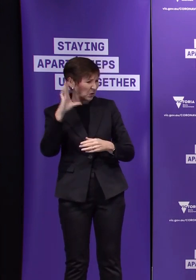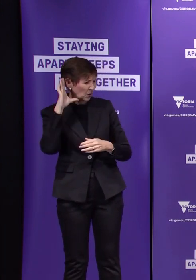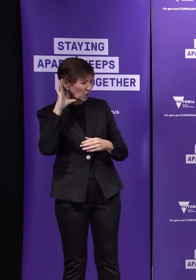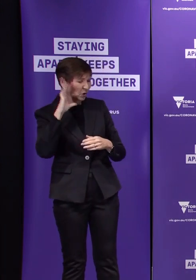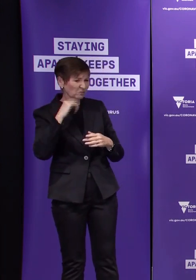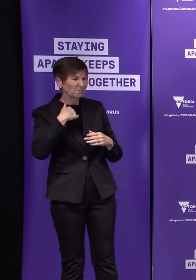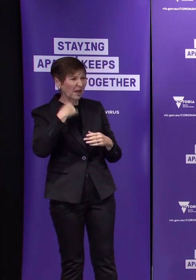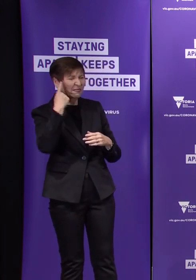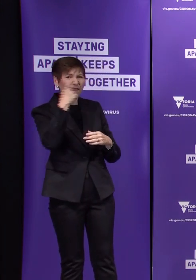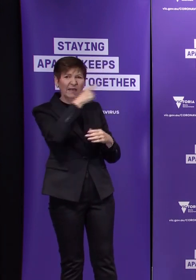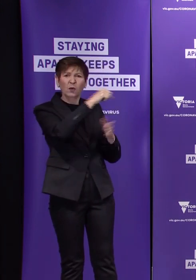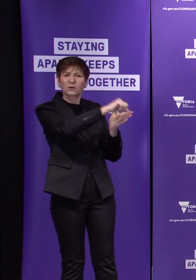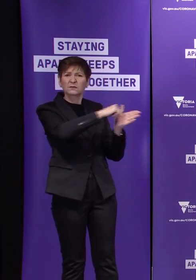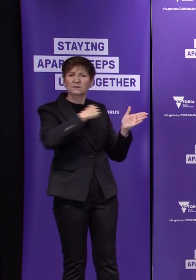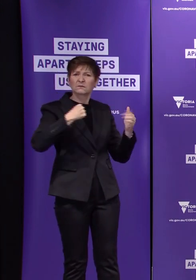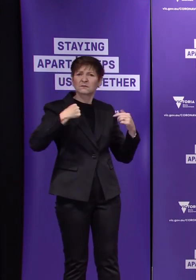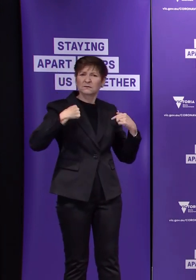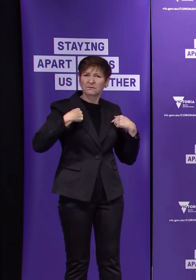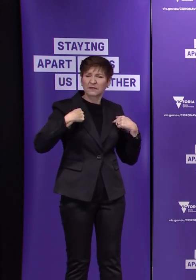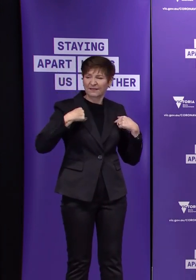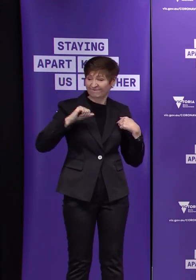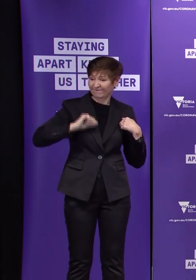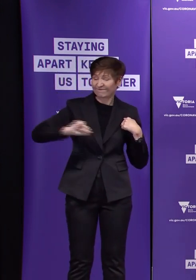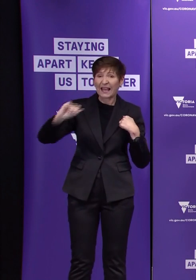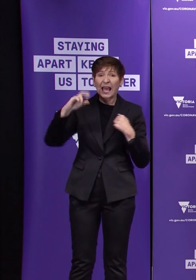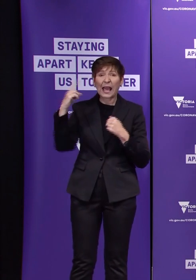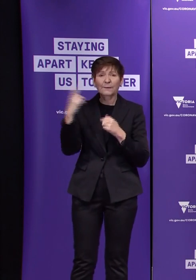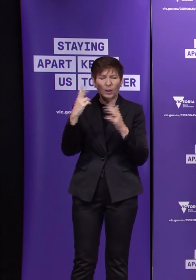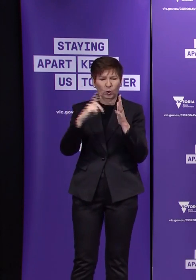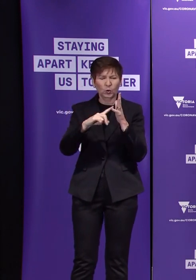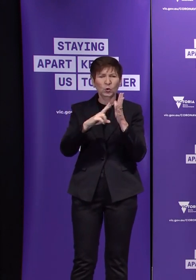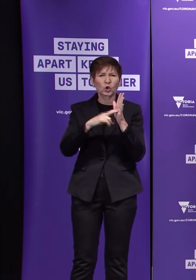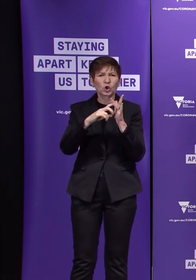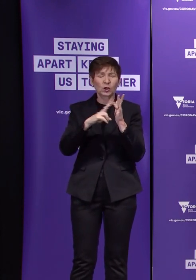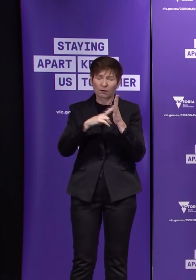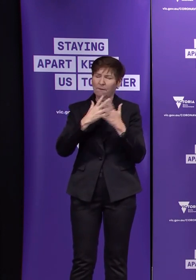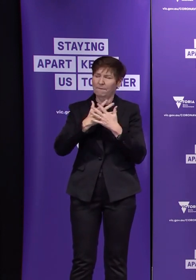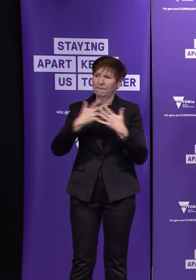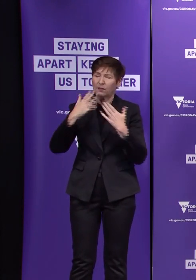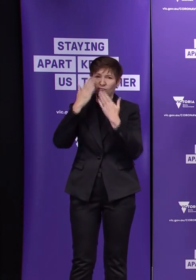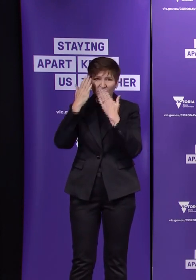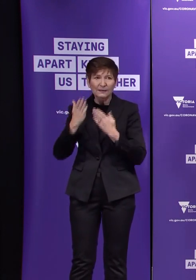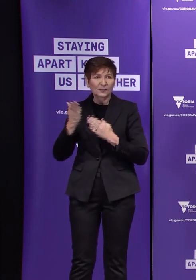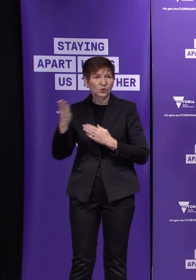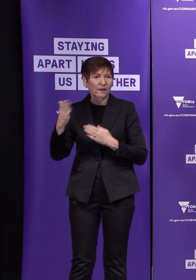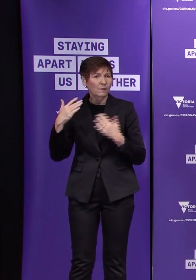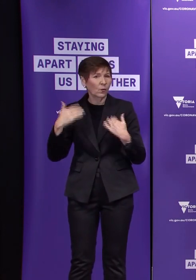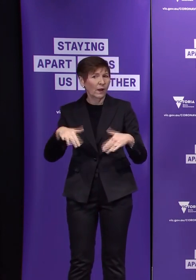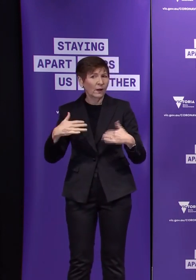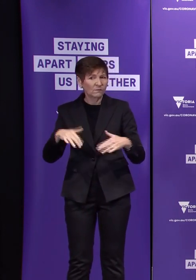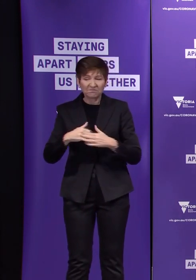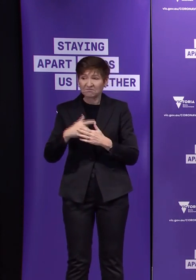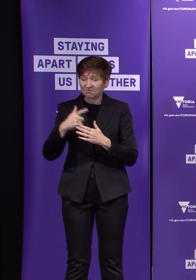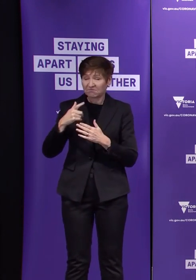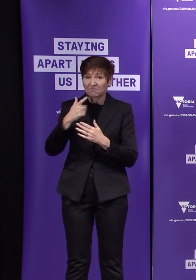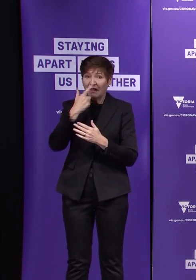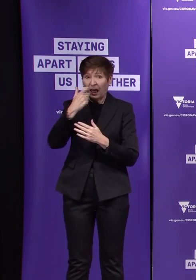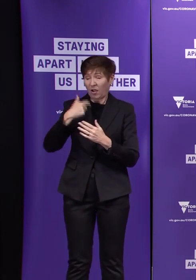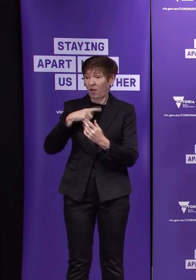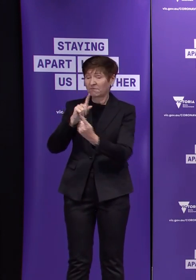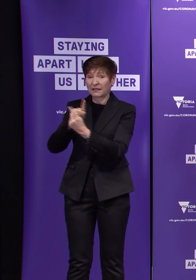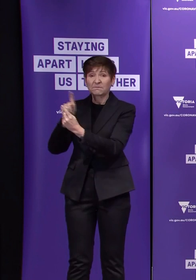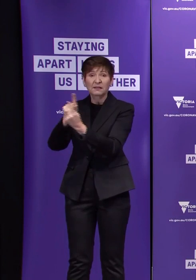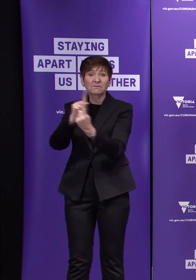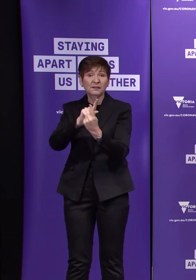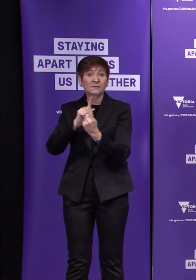highest regard for that union and for members of that union. They do an amazing job. I've had the great privilege of getting to know and meet many of them over